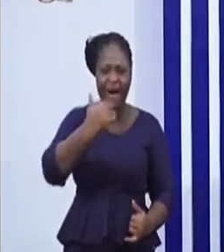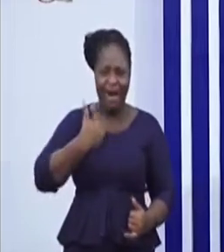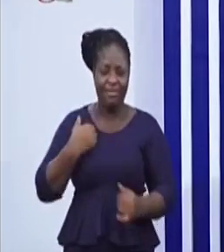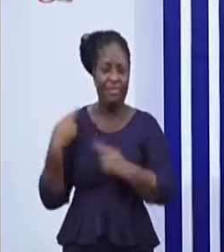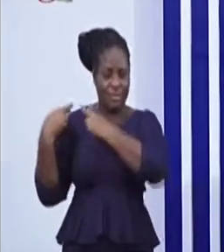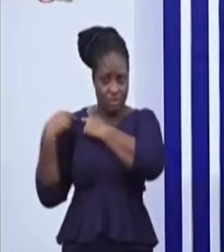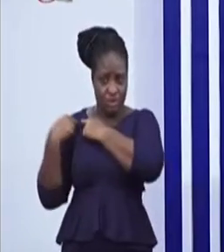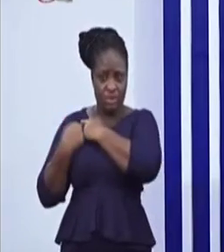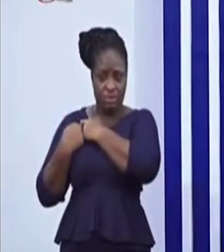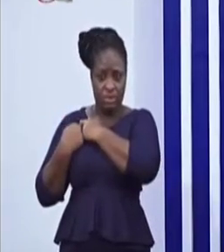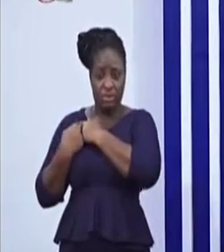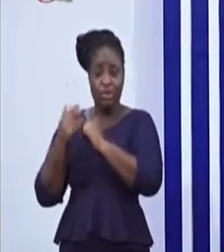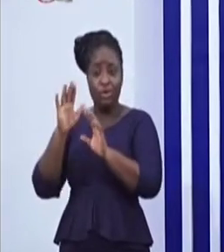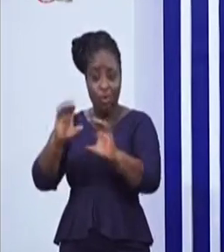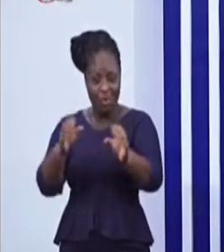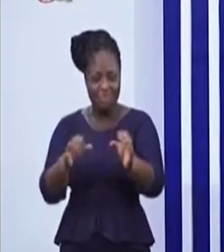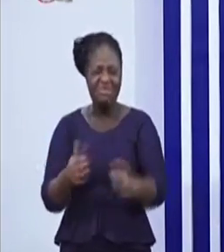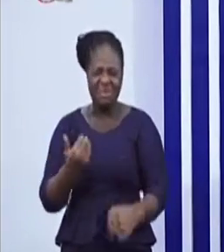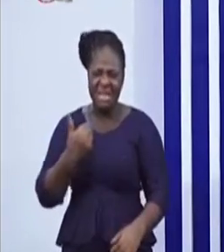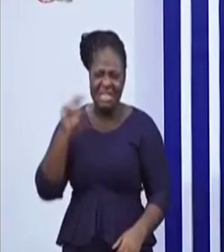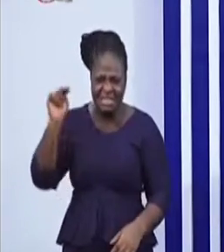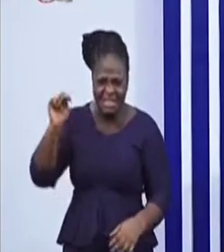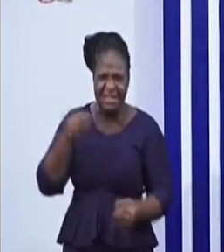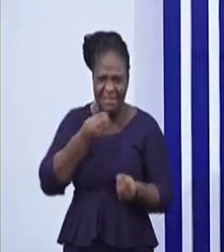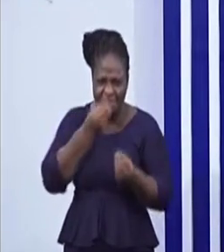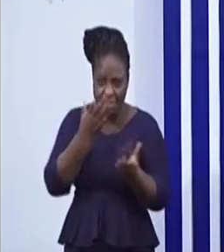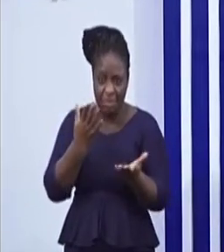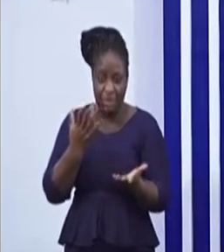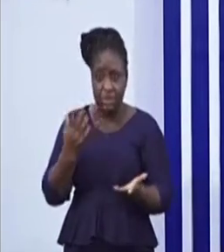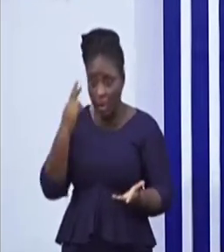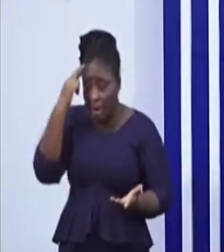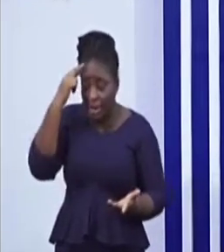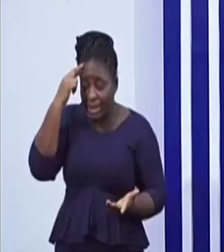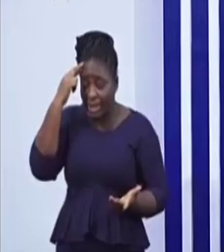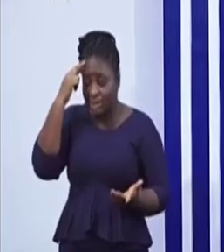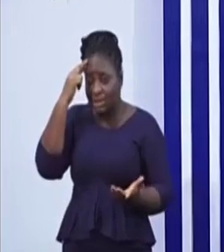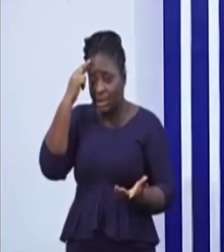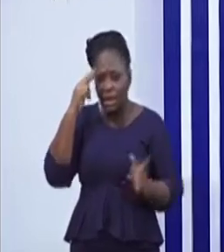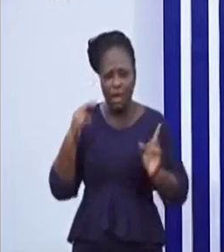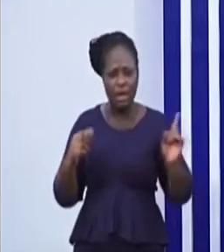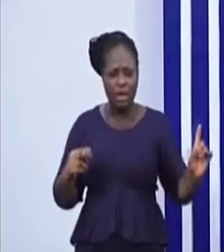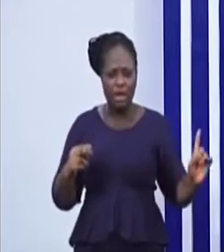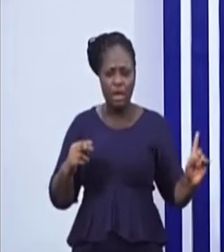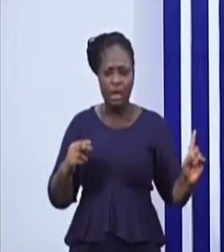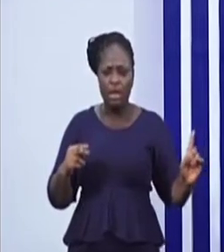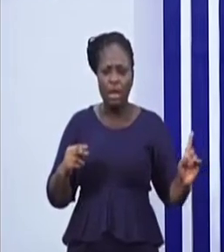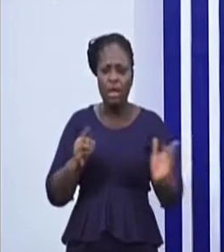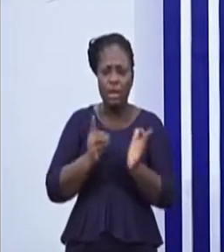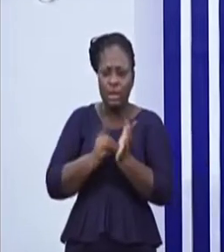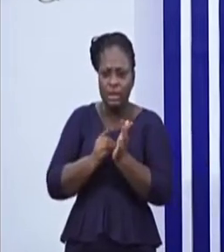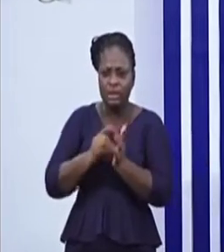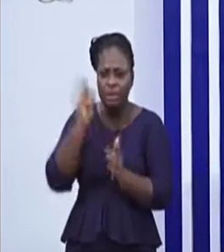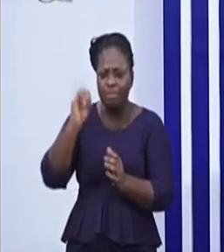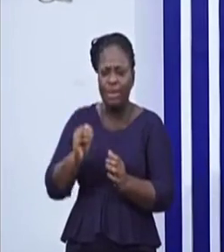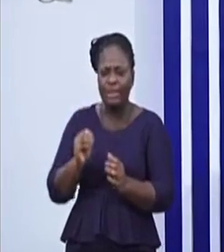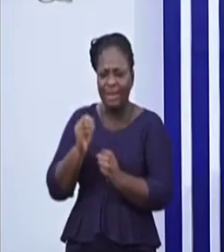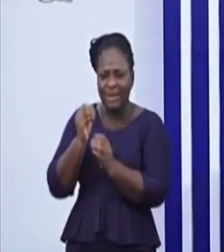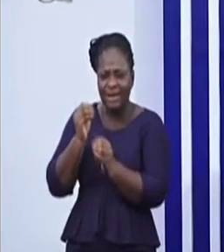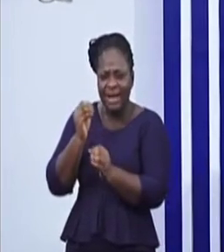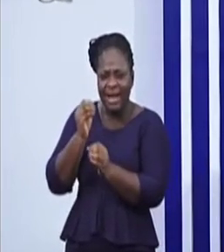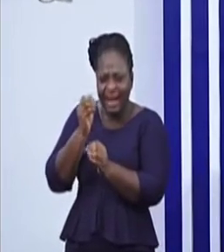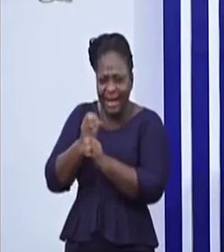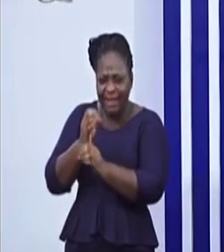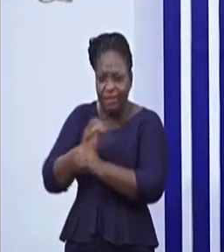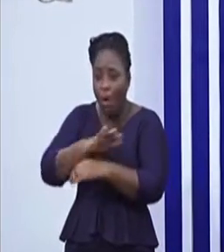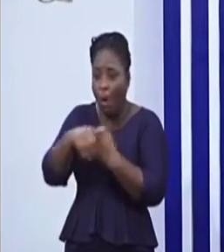for the community, we need information. The reason is that the paramedics will have to attend to all cases. But if you don't help